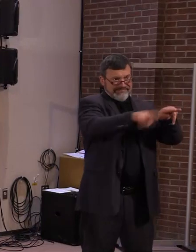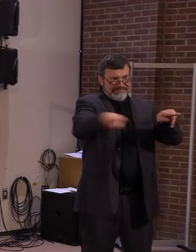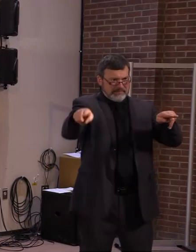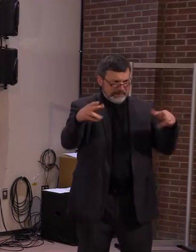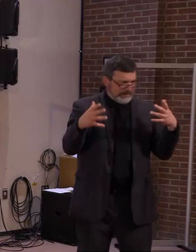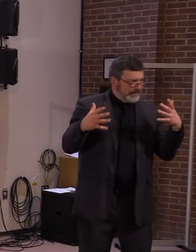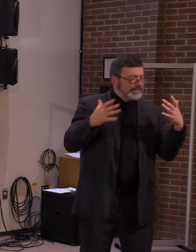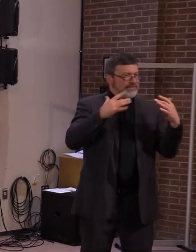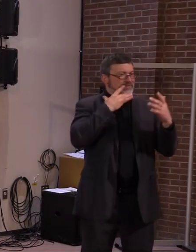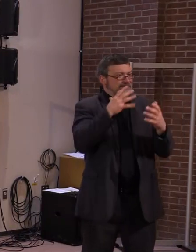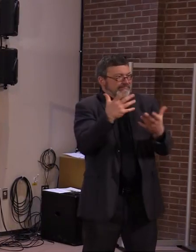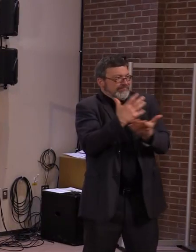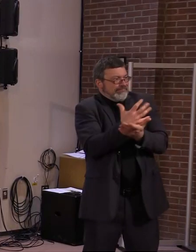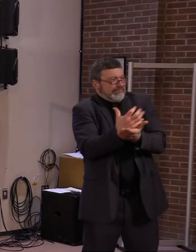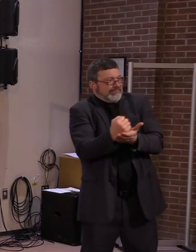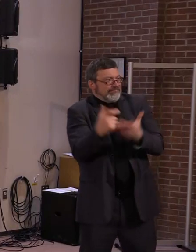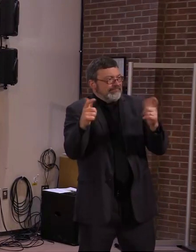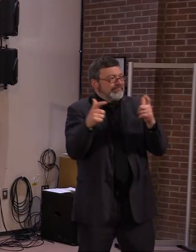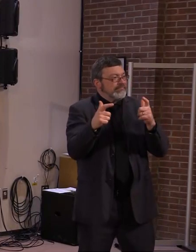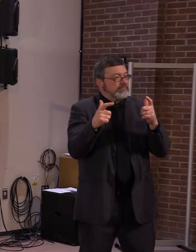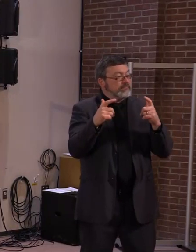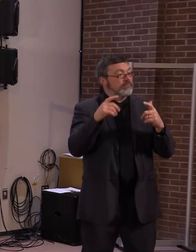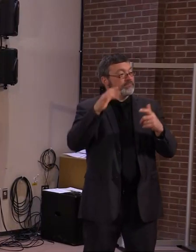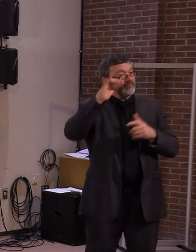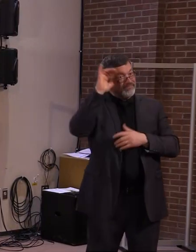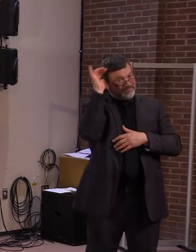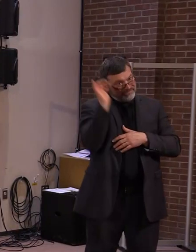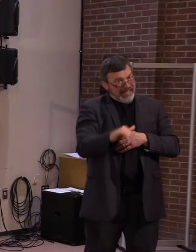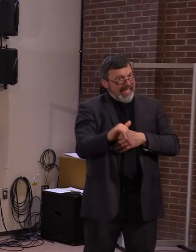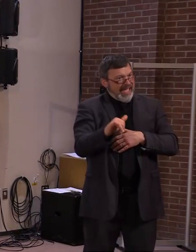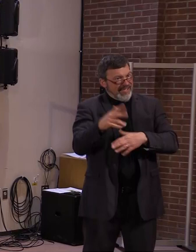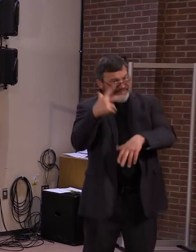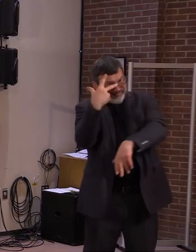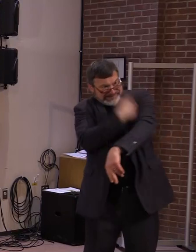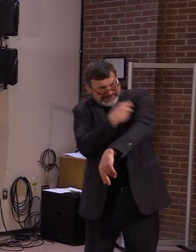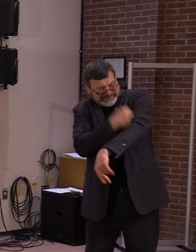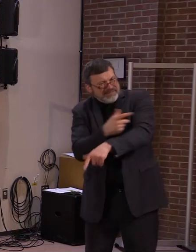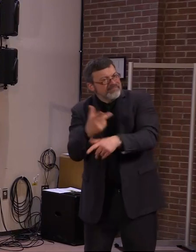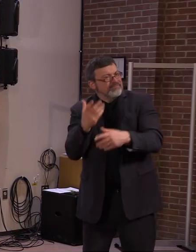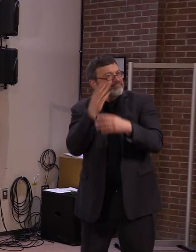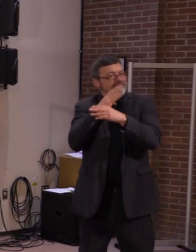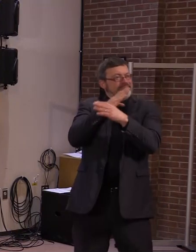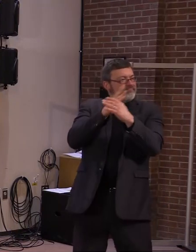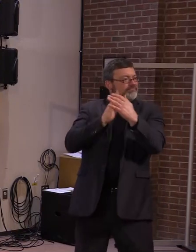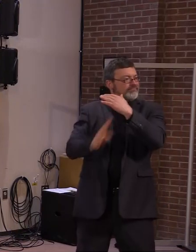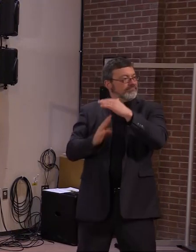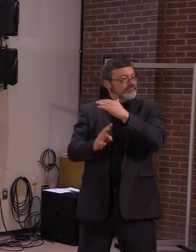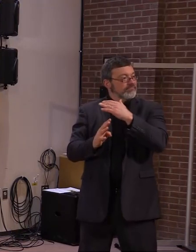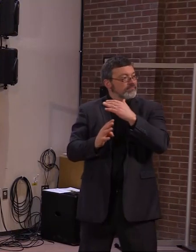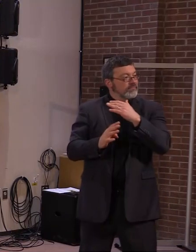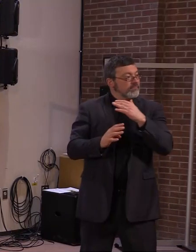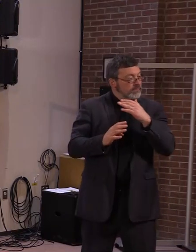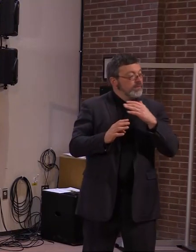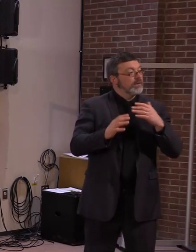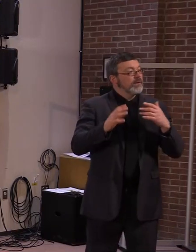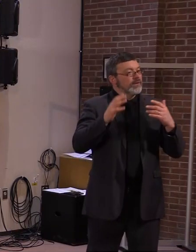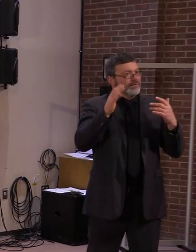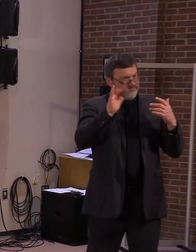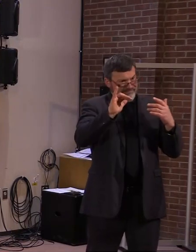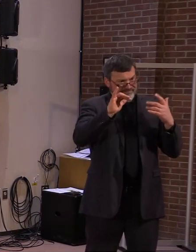hospitalization, decompress patient load at hospitals, and expand capacity. As for